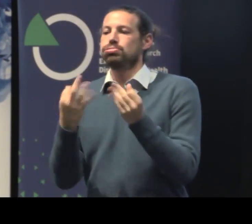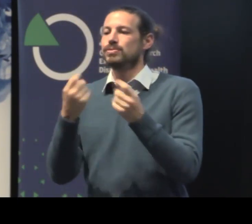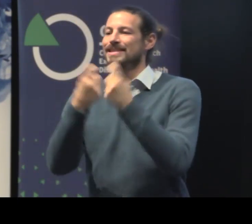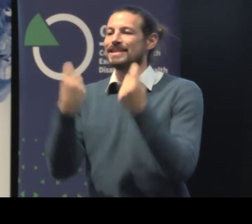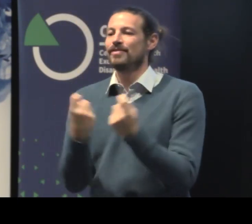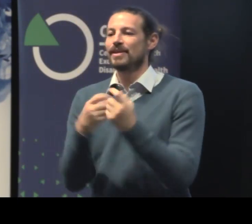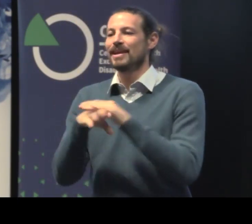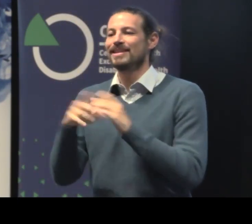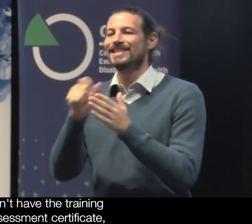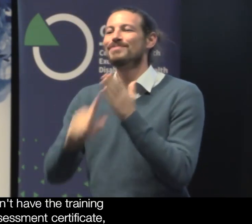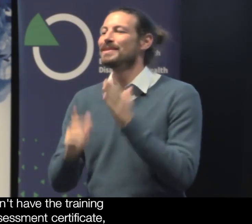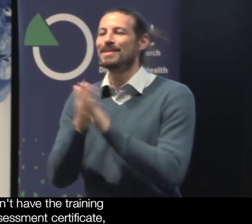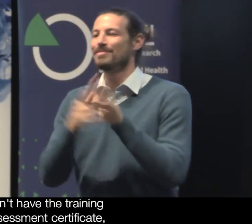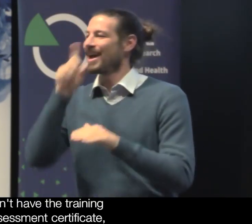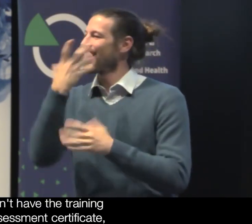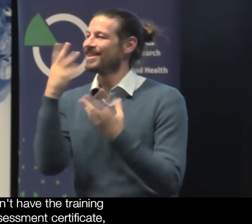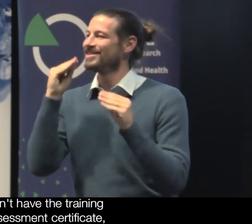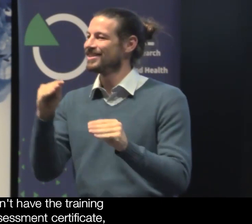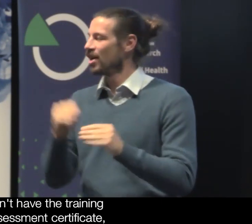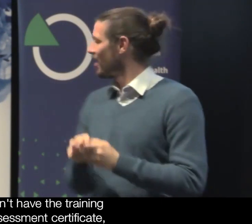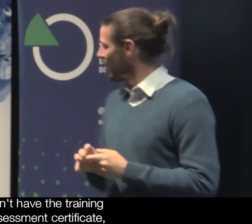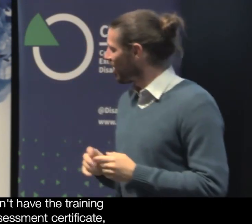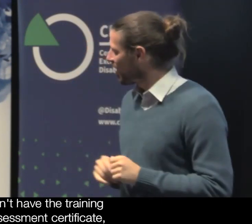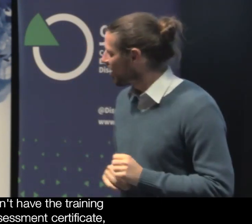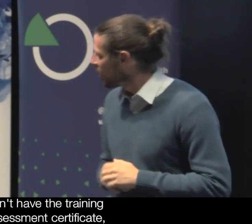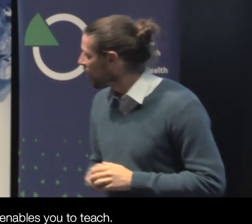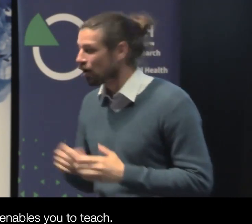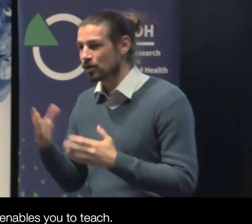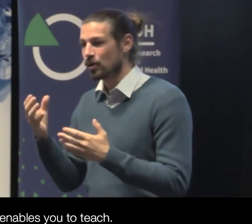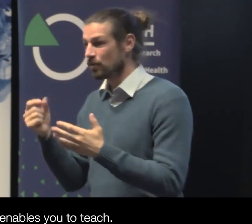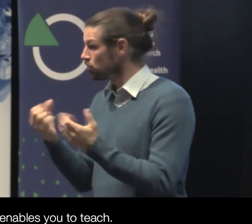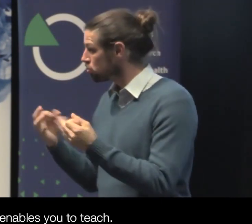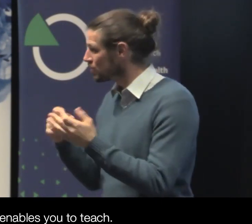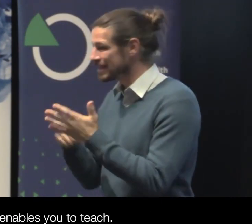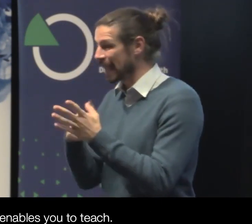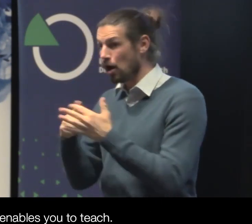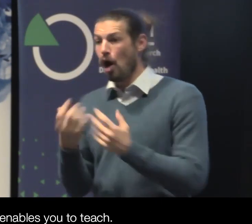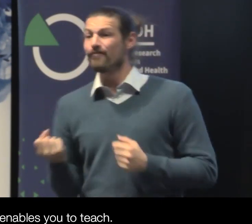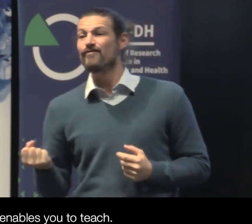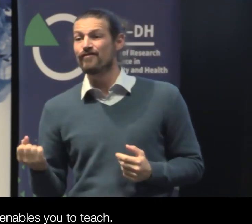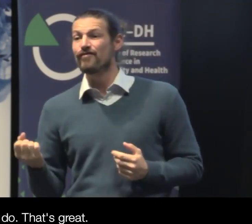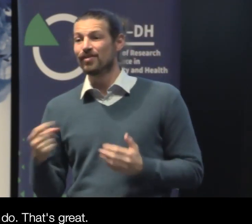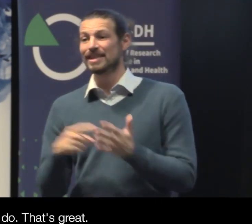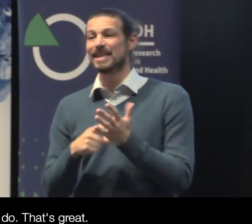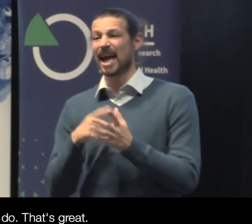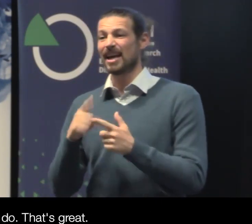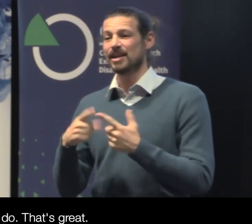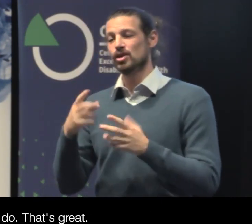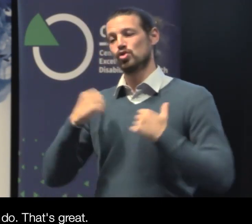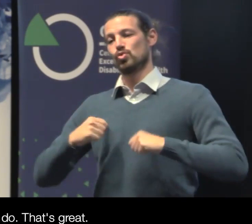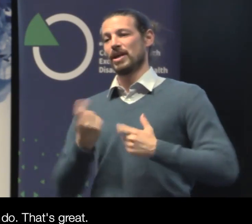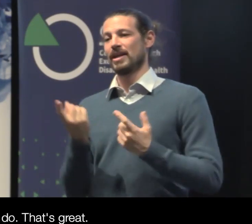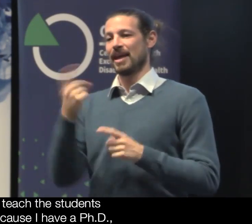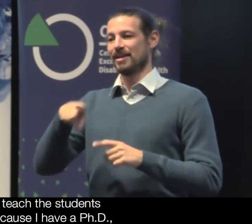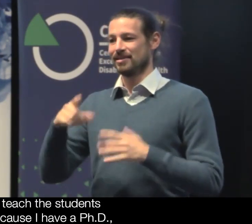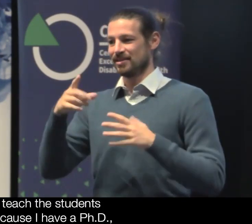No, you don't, George. But you don't have the training and assessment certificate which enables you to teach certificates. I do. Oh, you do? Oh, well, yes. That's great, George. But if you didn't, you couldn't do it. And I can't